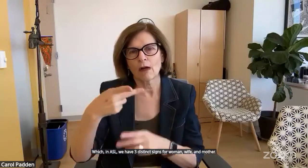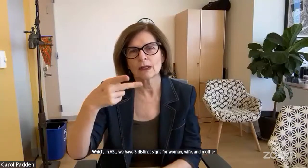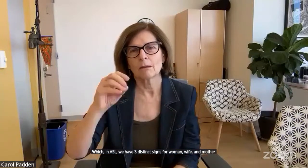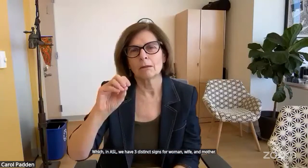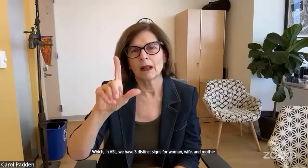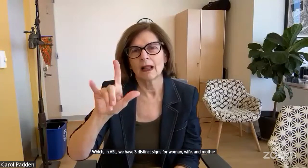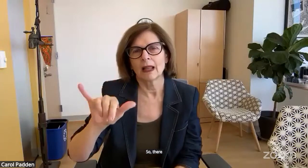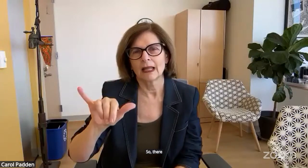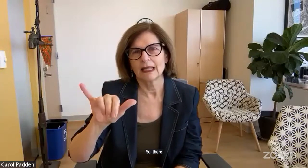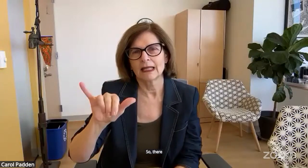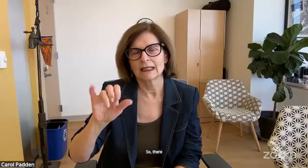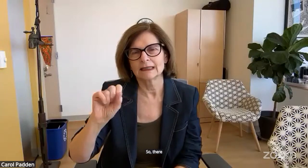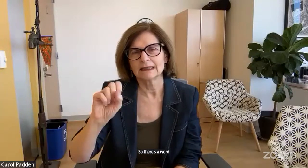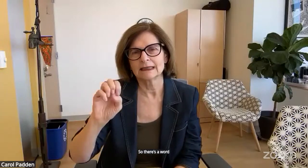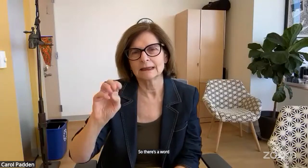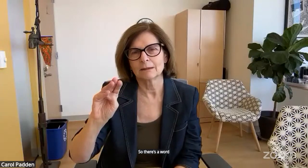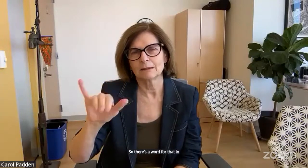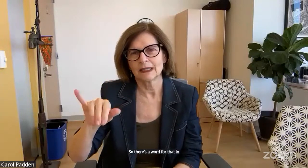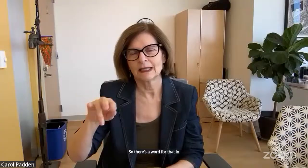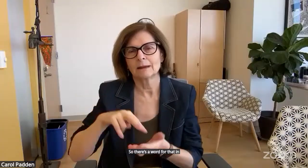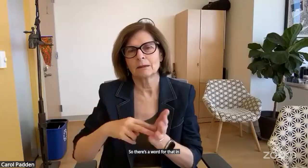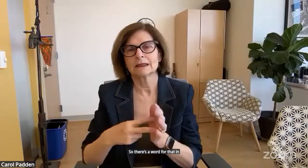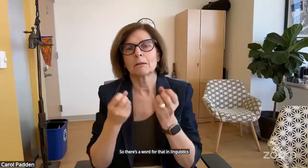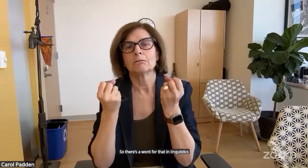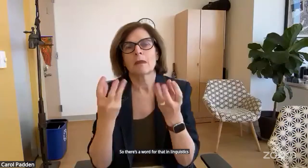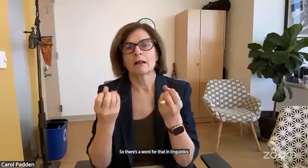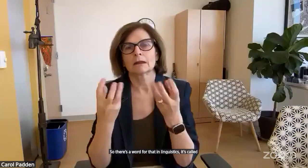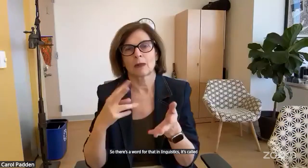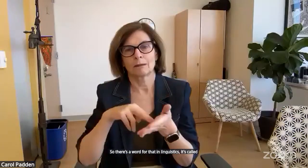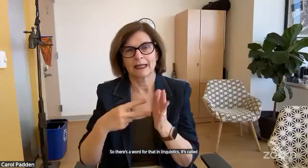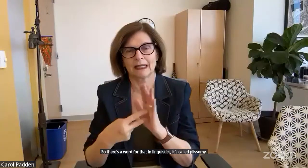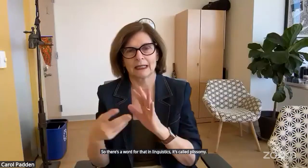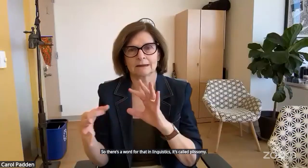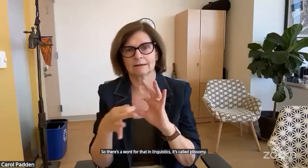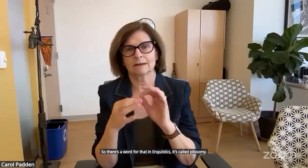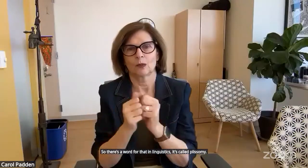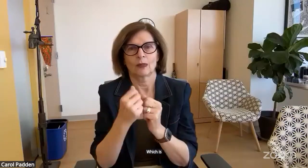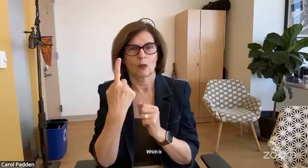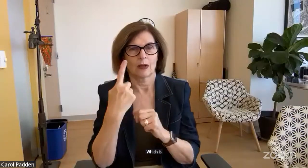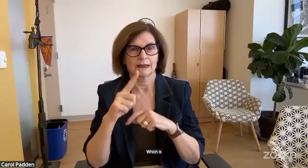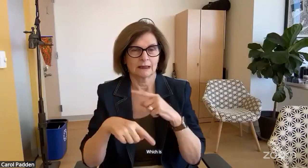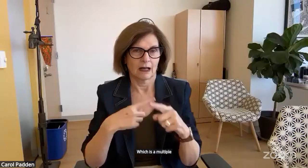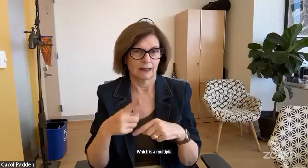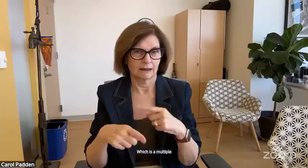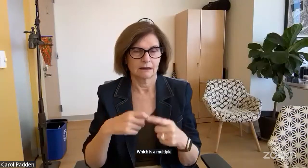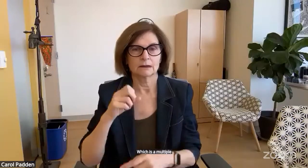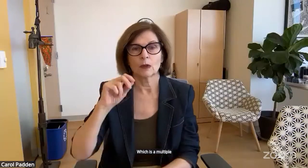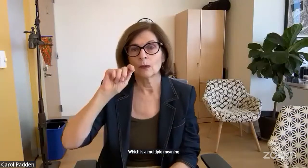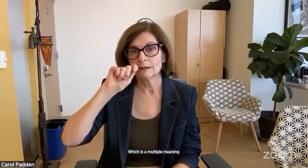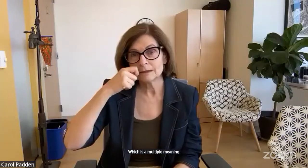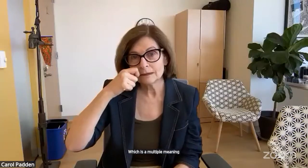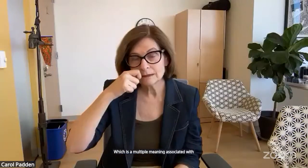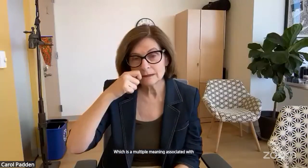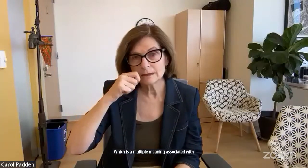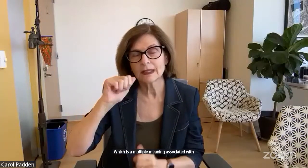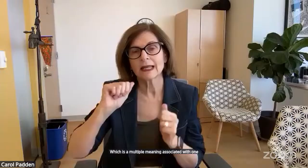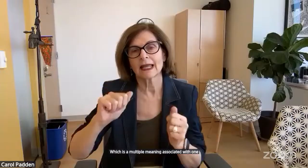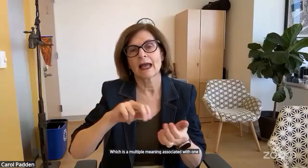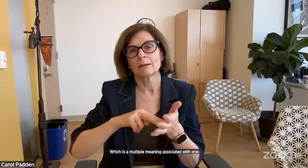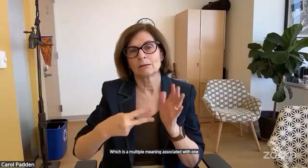So there's a word for that in linguistics. It's called polysemy, which is a multiple meaning associated with one unit.